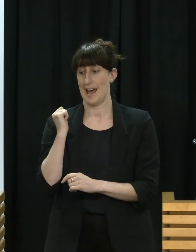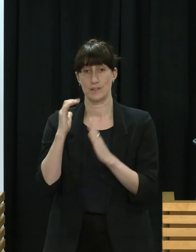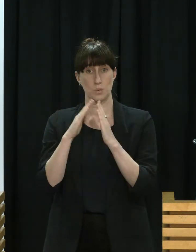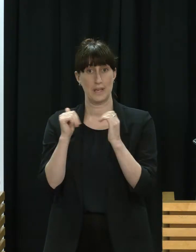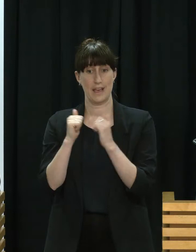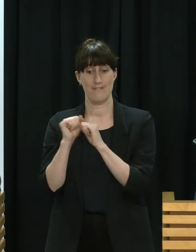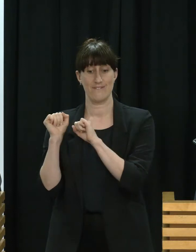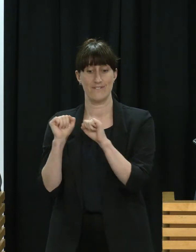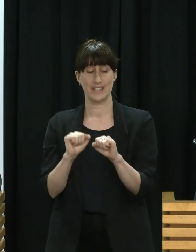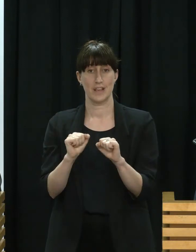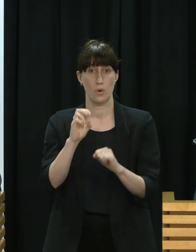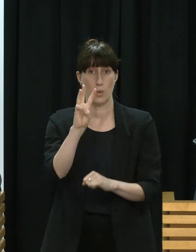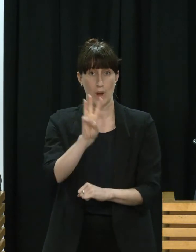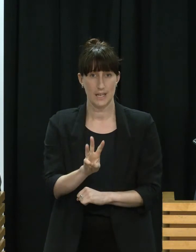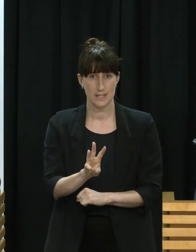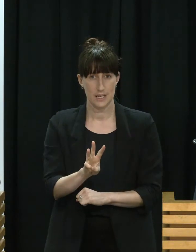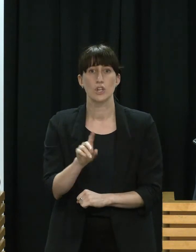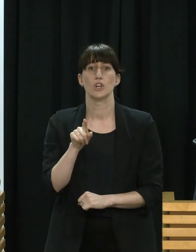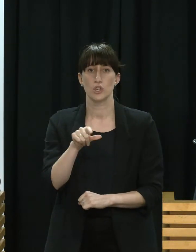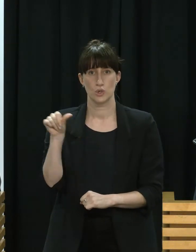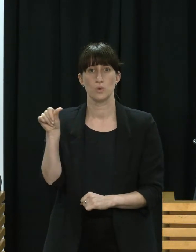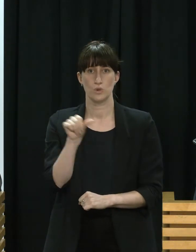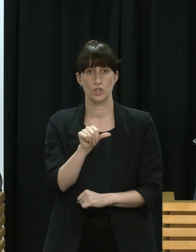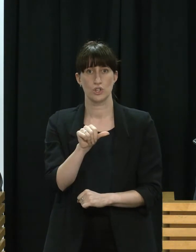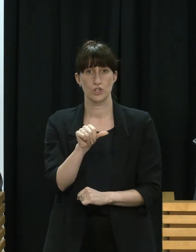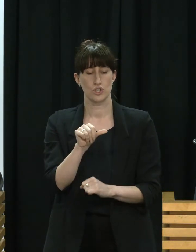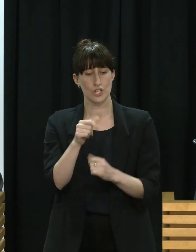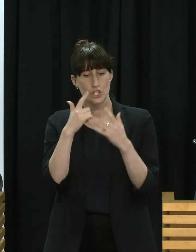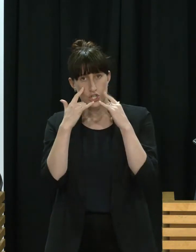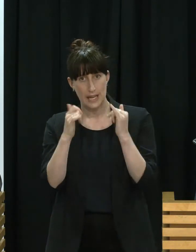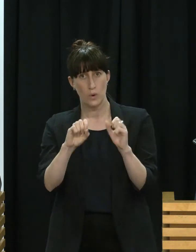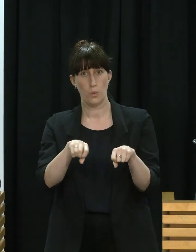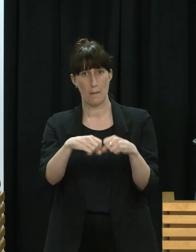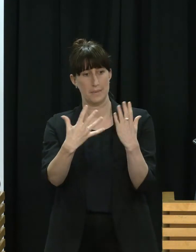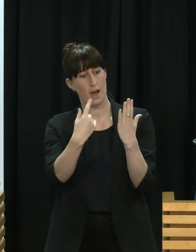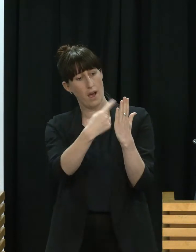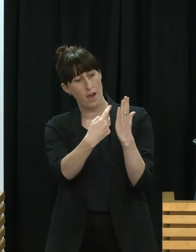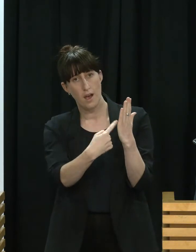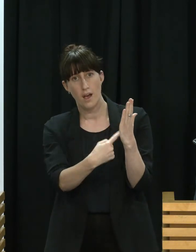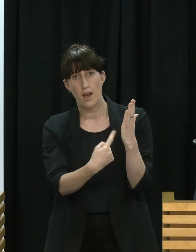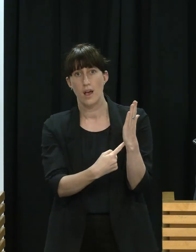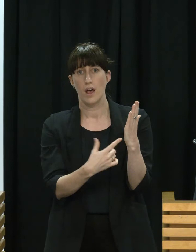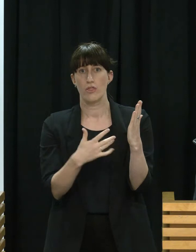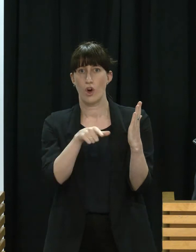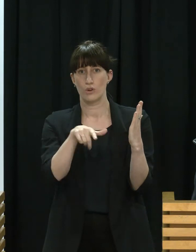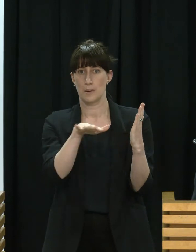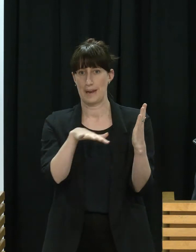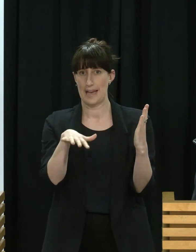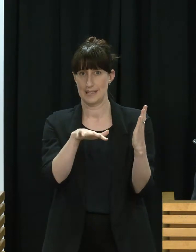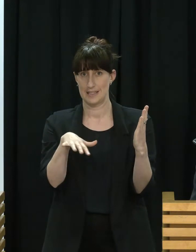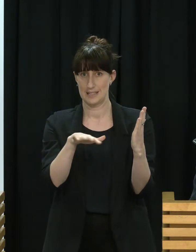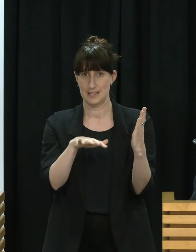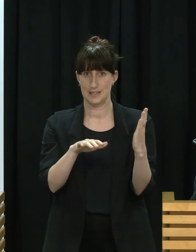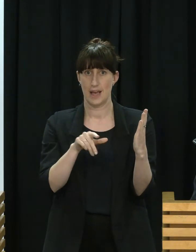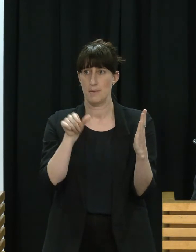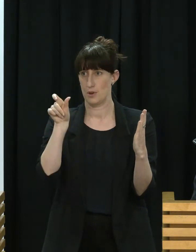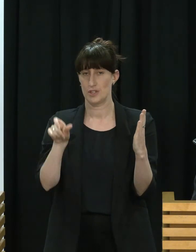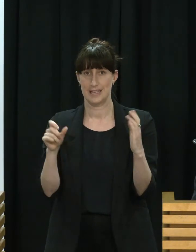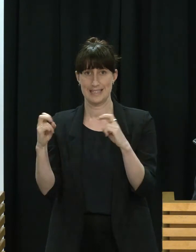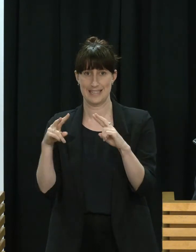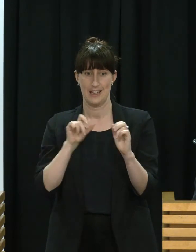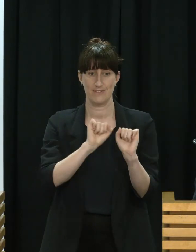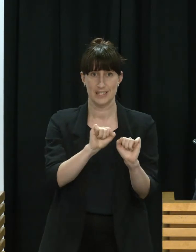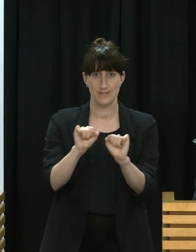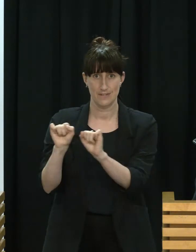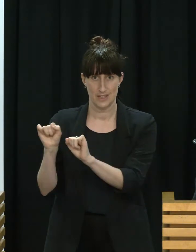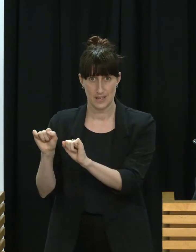check the locations of interest page on the Ministry of Health website to identify whether you were at one of those locations of